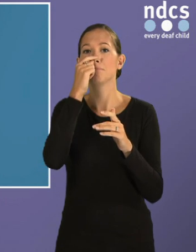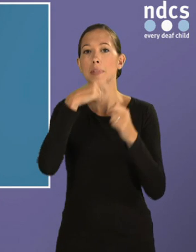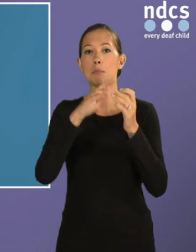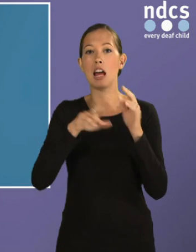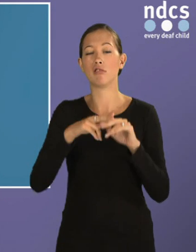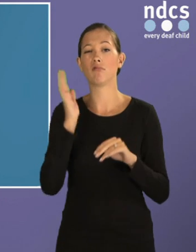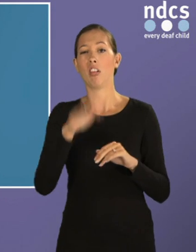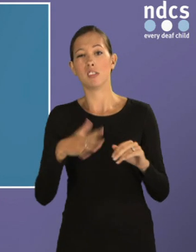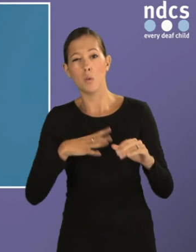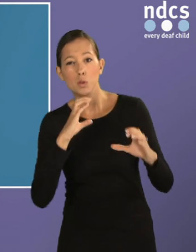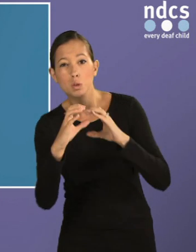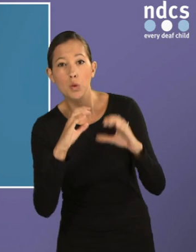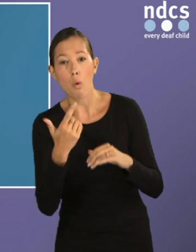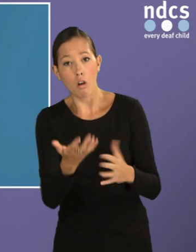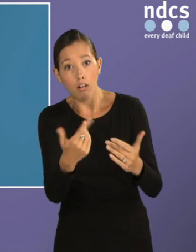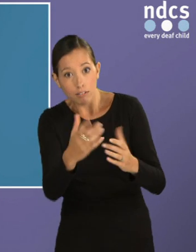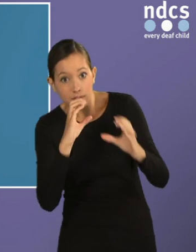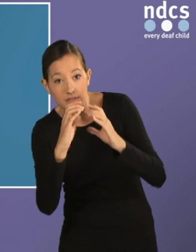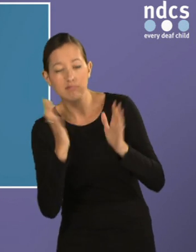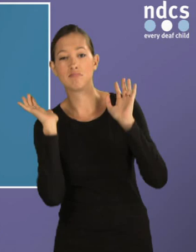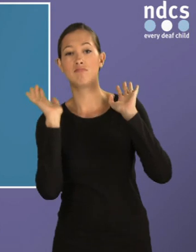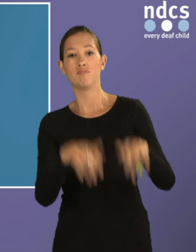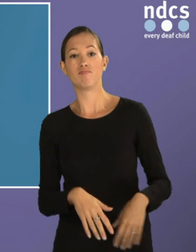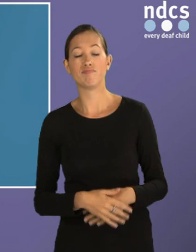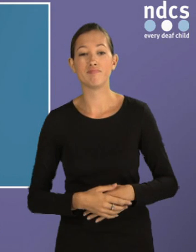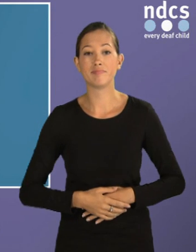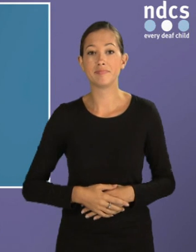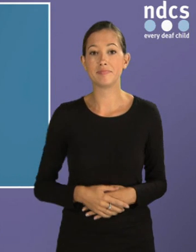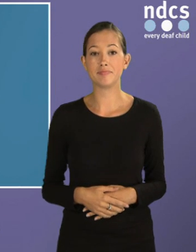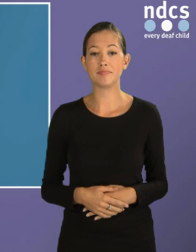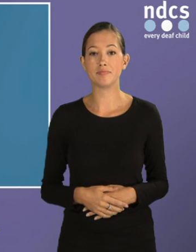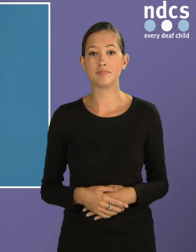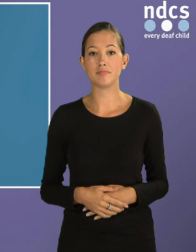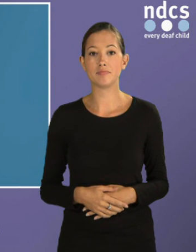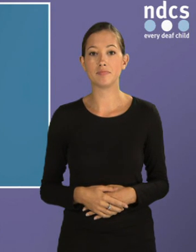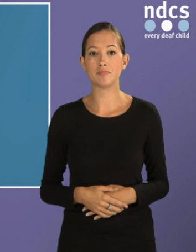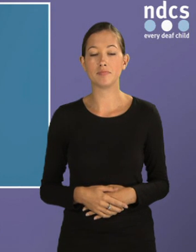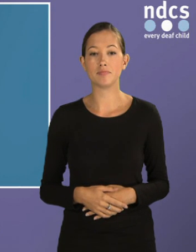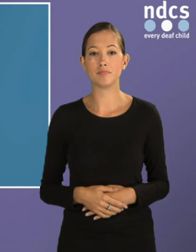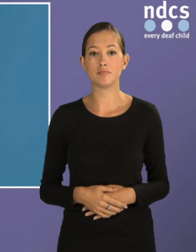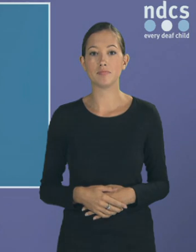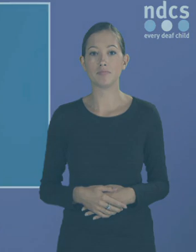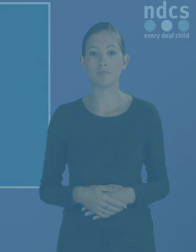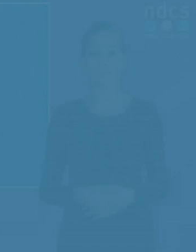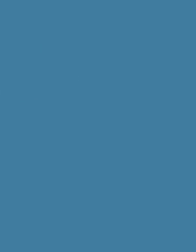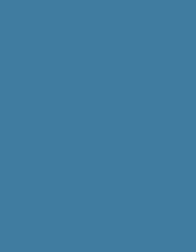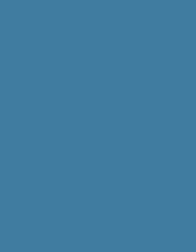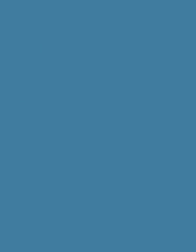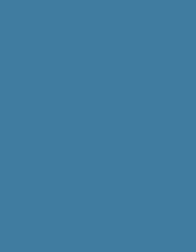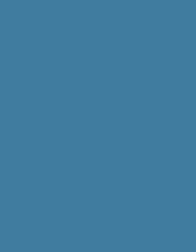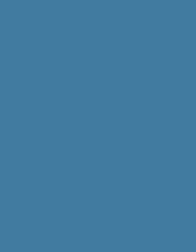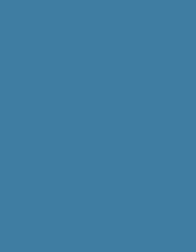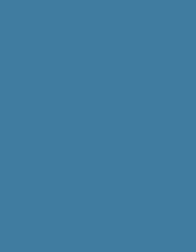that parents have made little or no attempt to communicate with their child or teach them to communicate themselves.